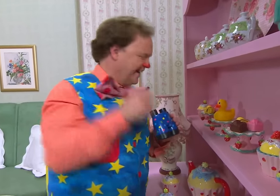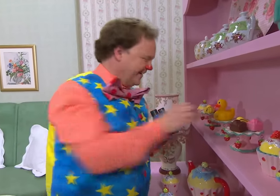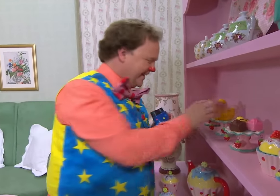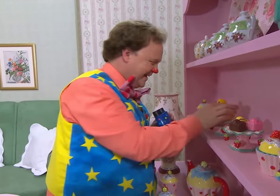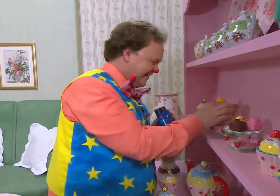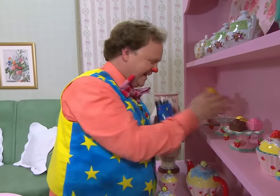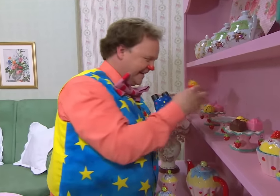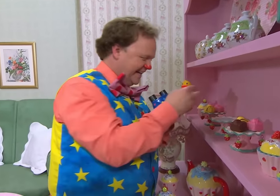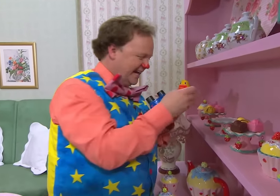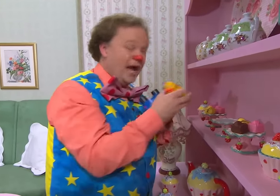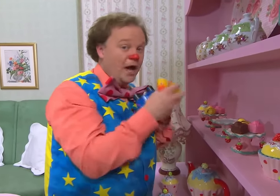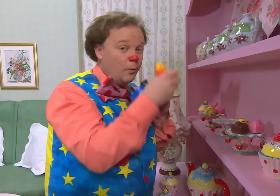know.